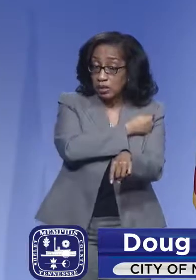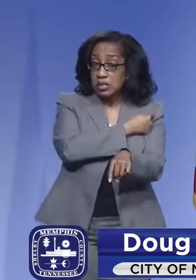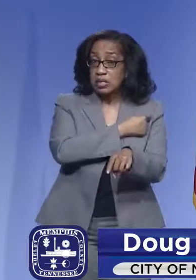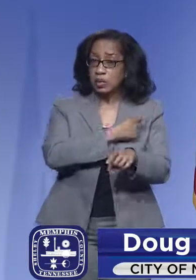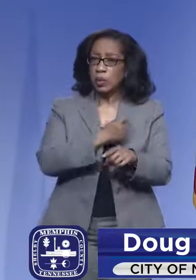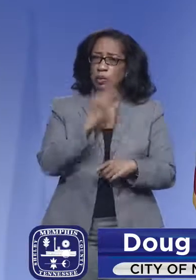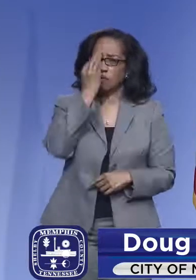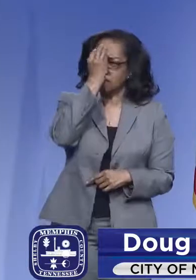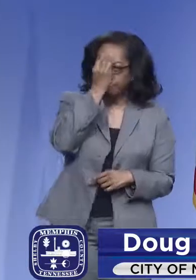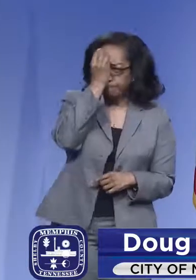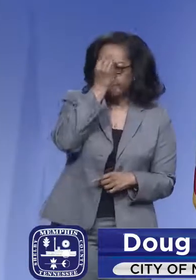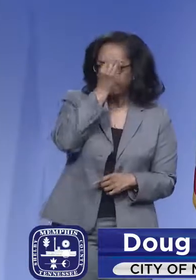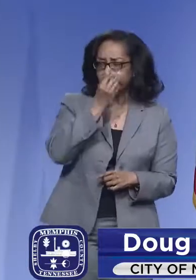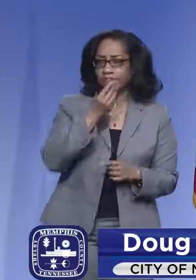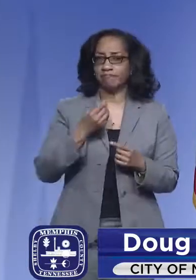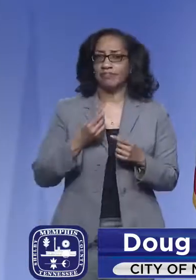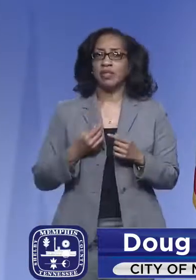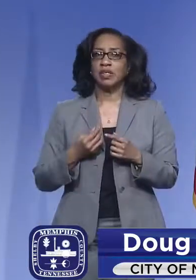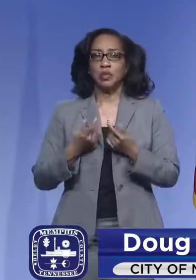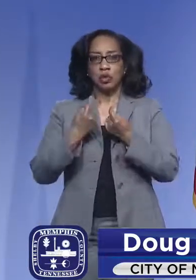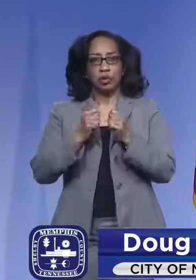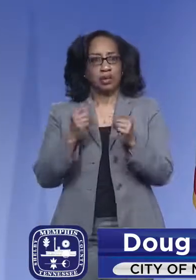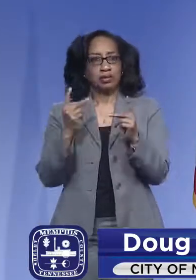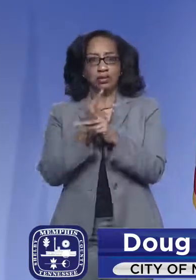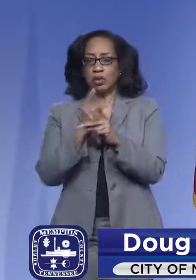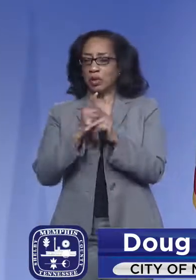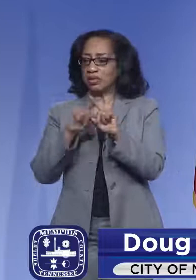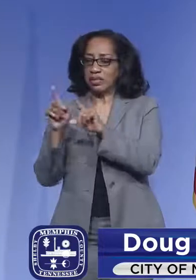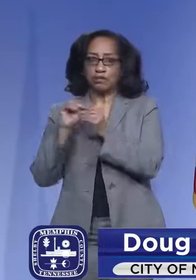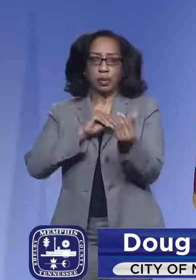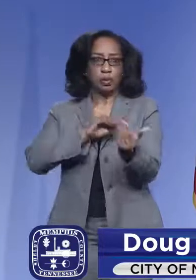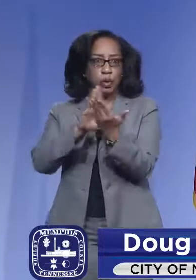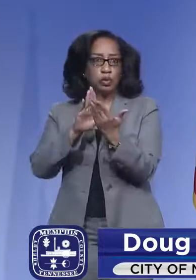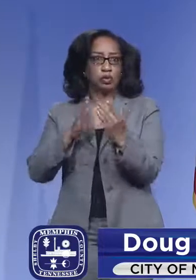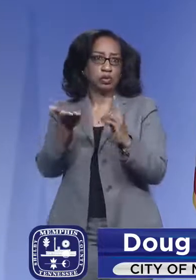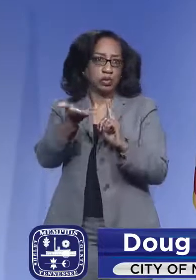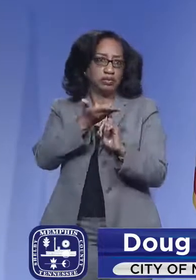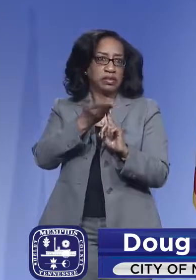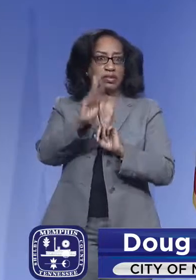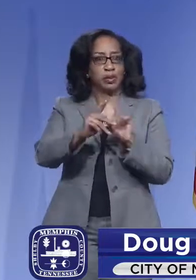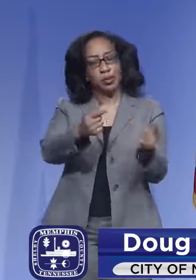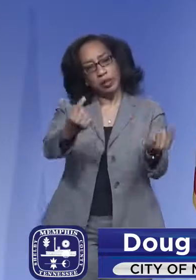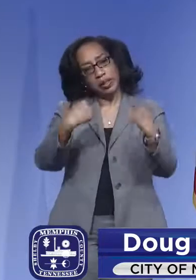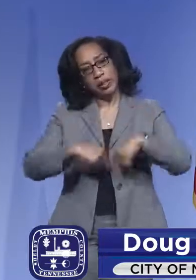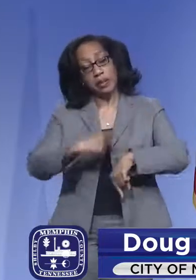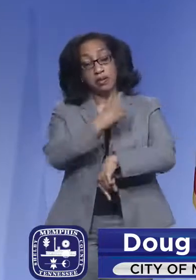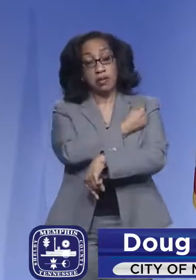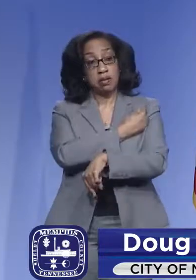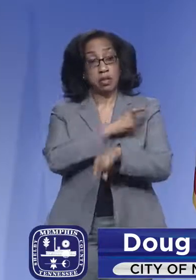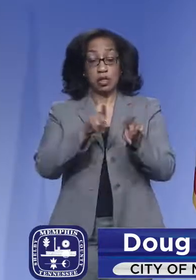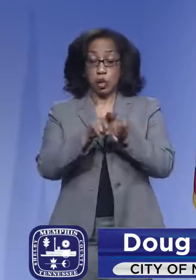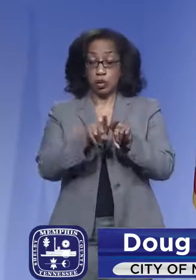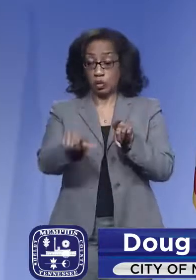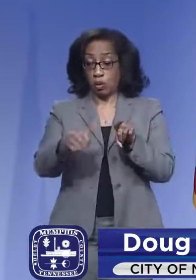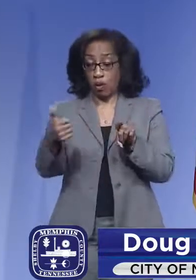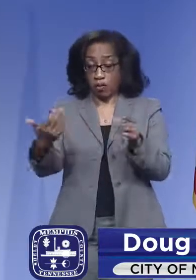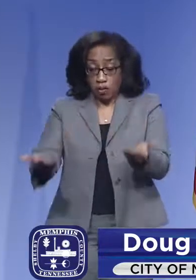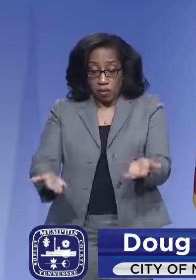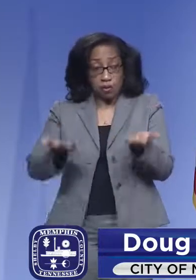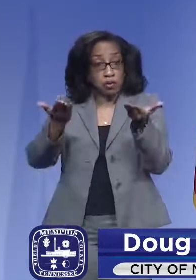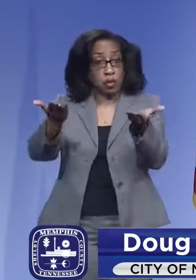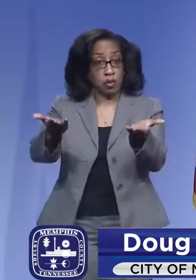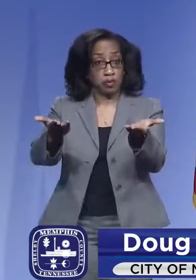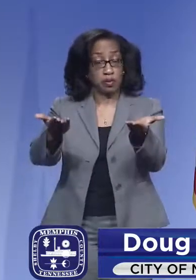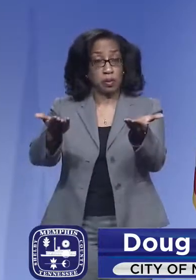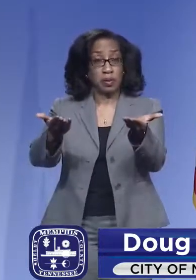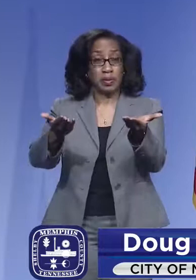to getting more people vaccinated. There are several other incentives that could be considered, but largely it's the